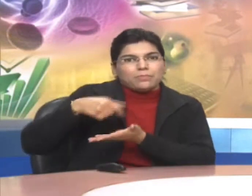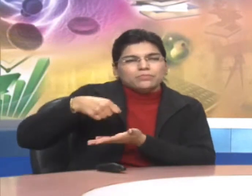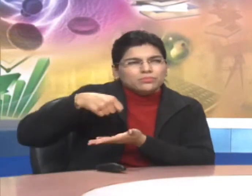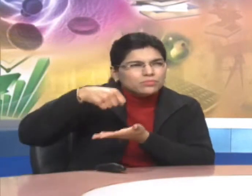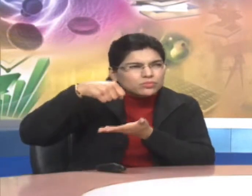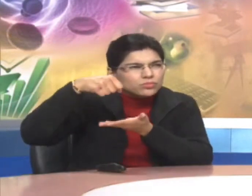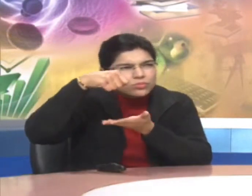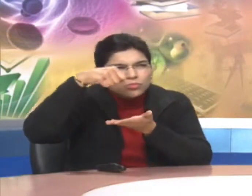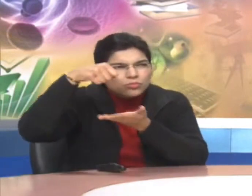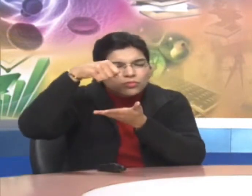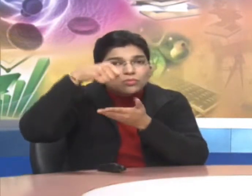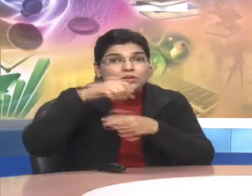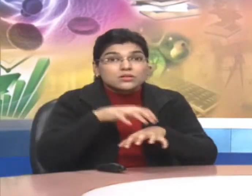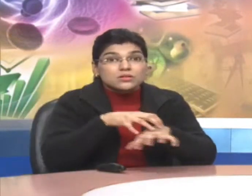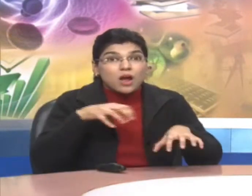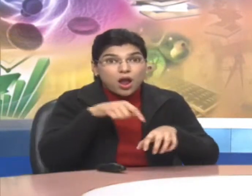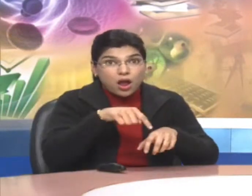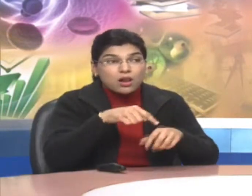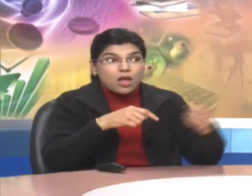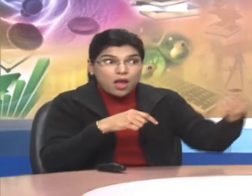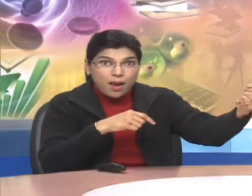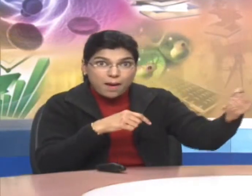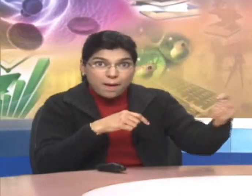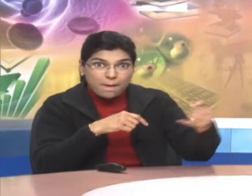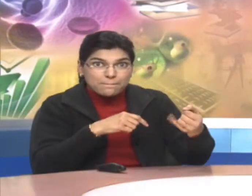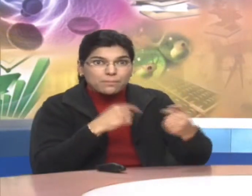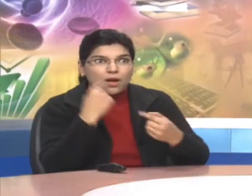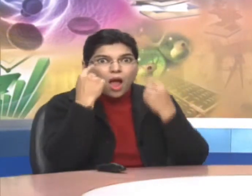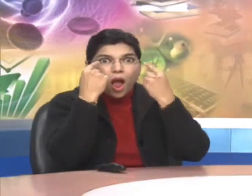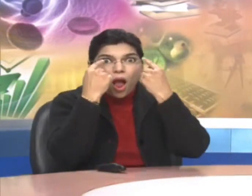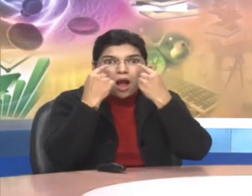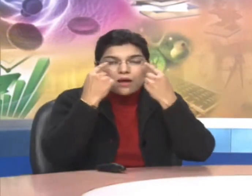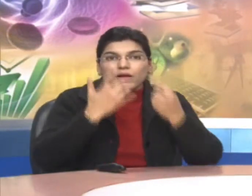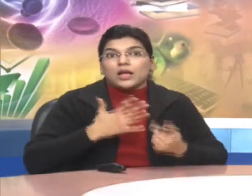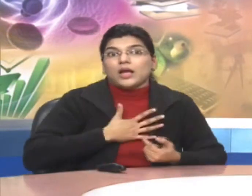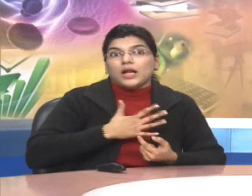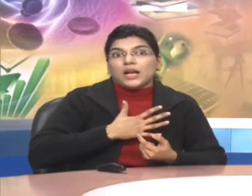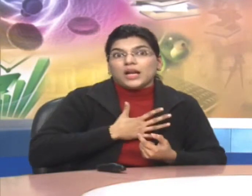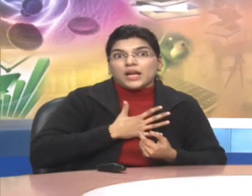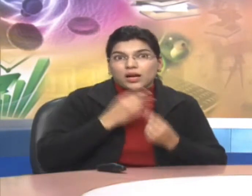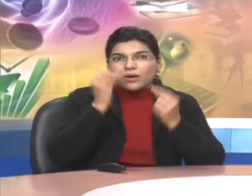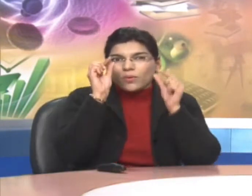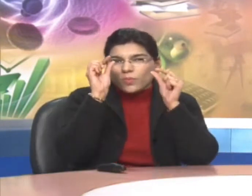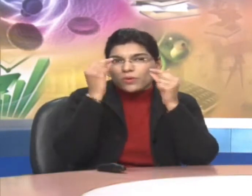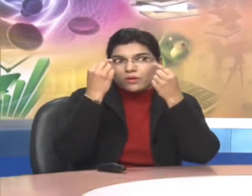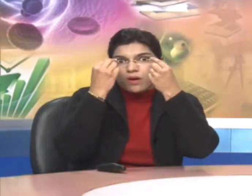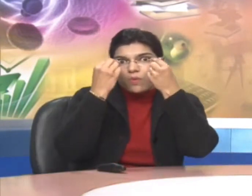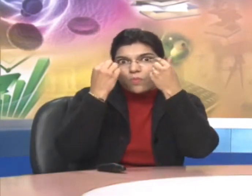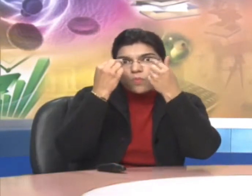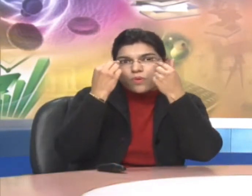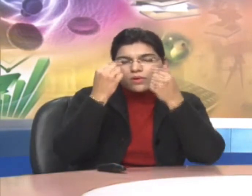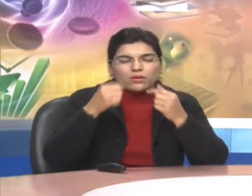In eyes shone a brilliant green in the light from the signal